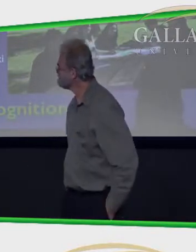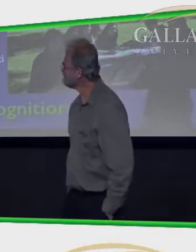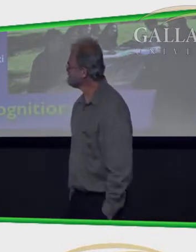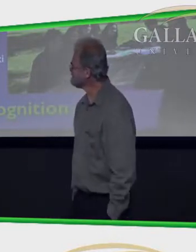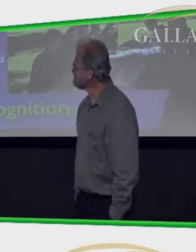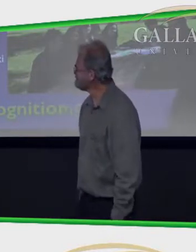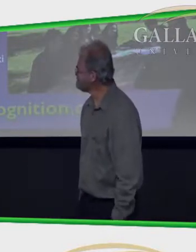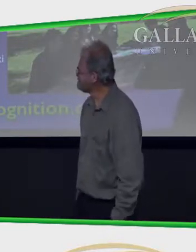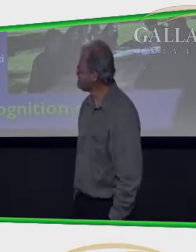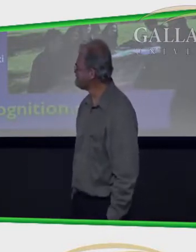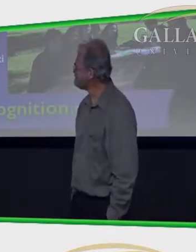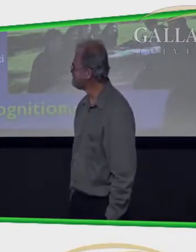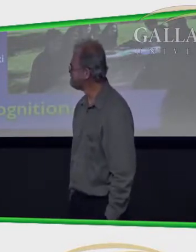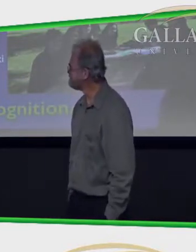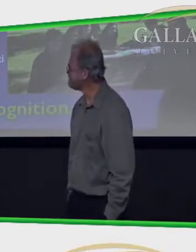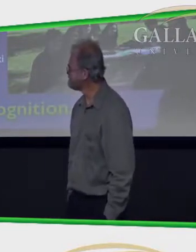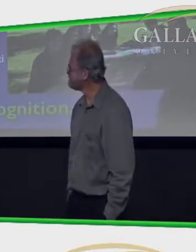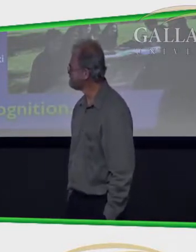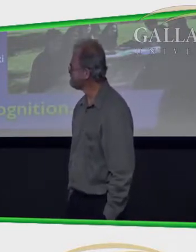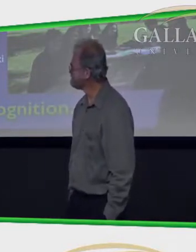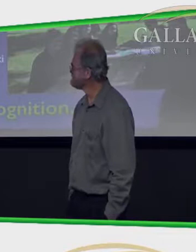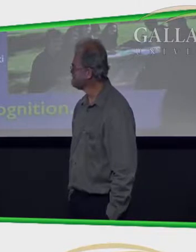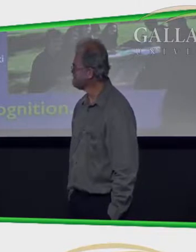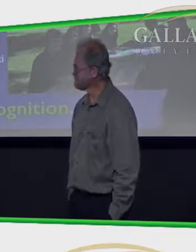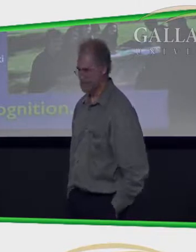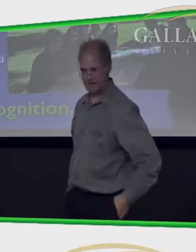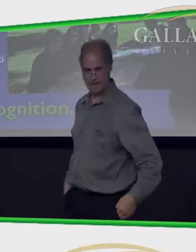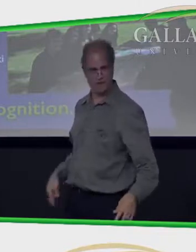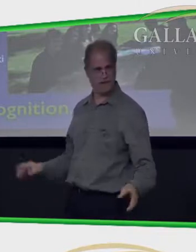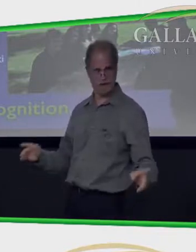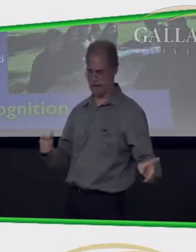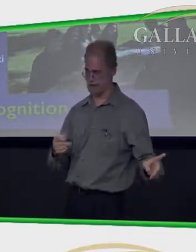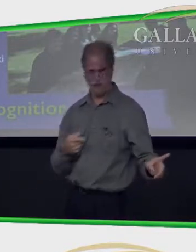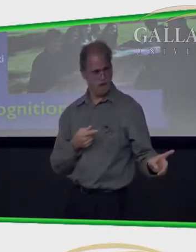representational system. Yeah. Yeah, I think, if